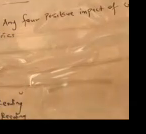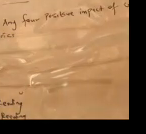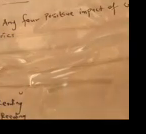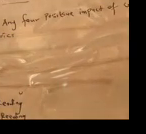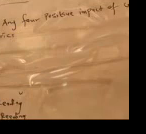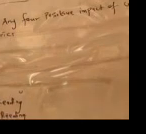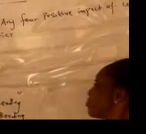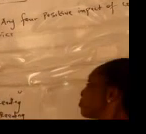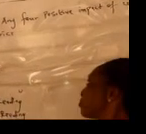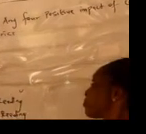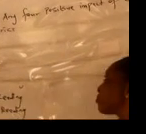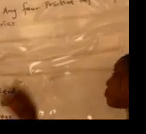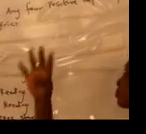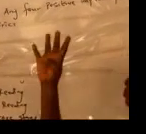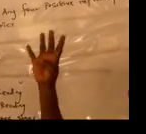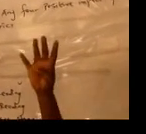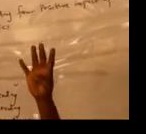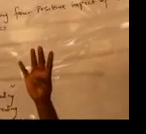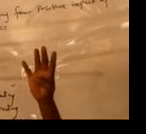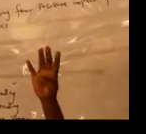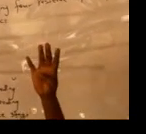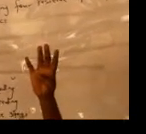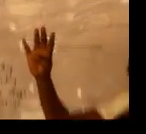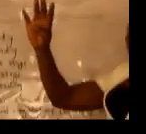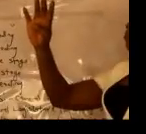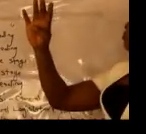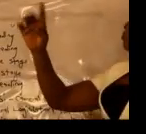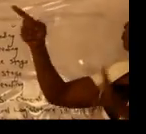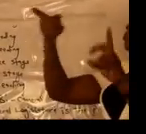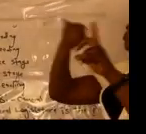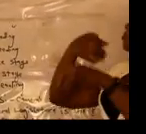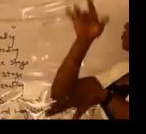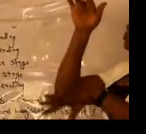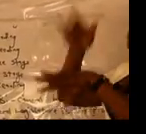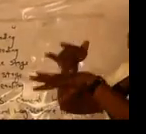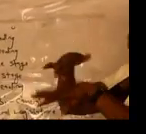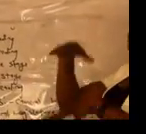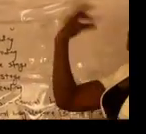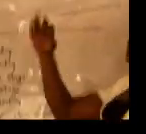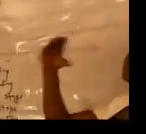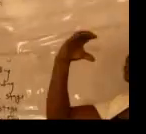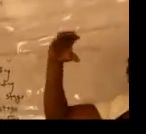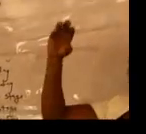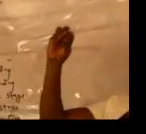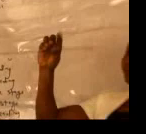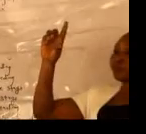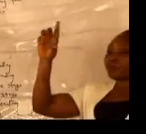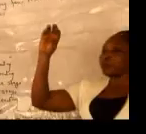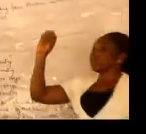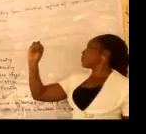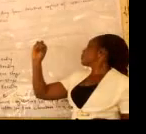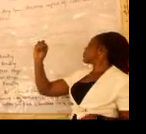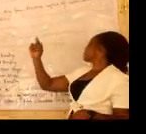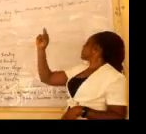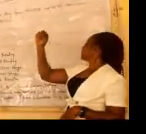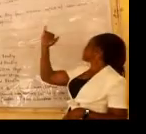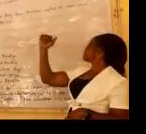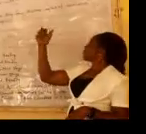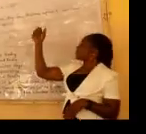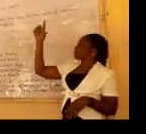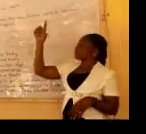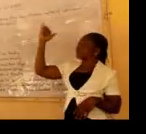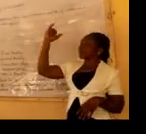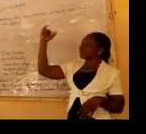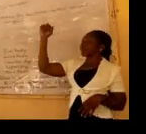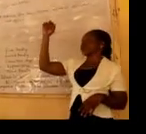Okay, so number 4B question is outline any 4 positive impacts of colonialism in West Africa, not just in